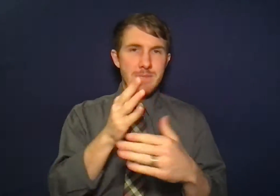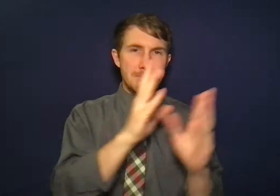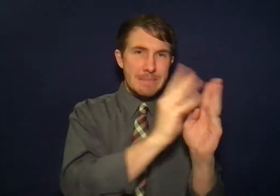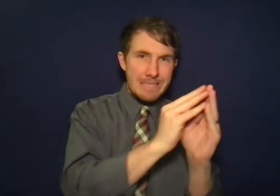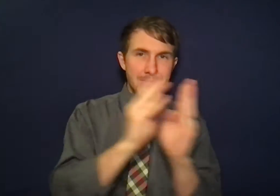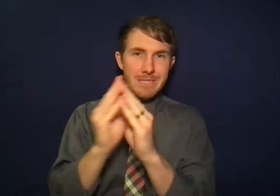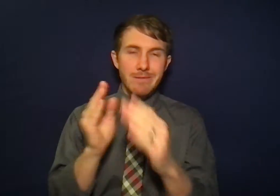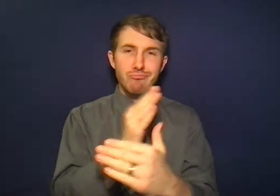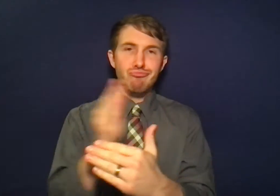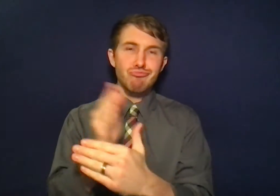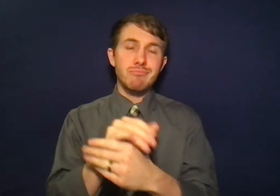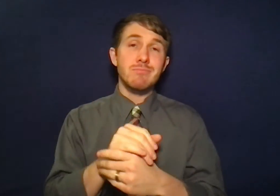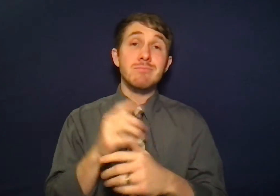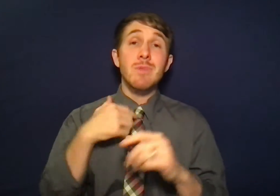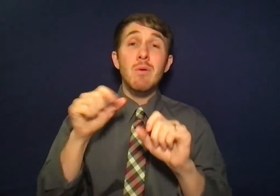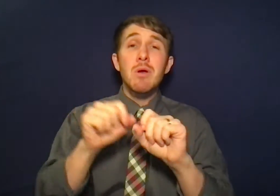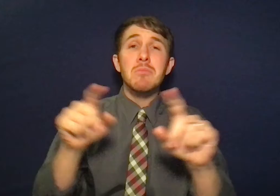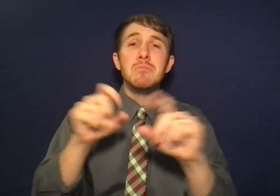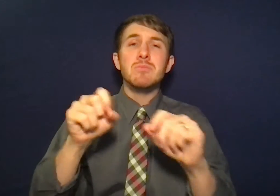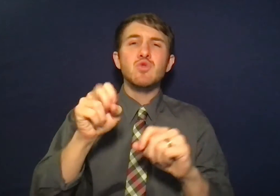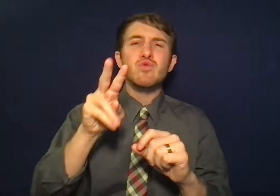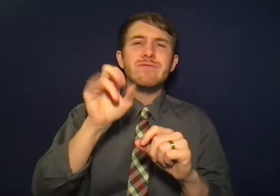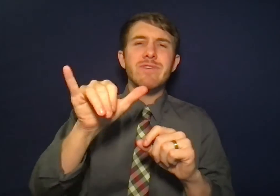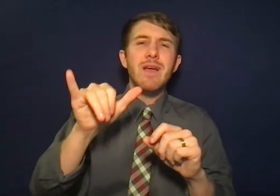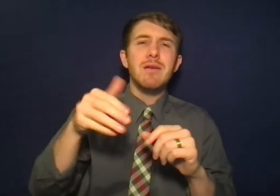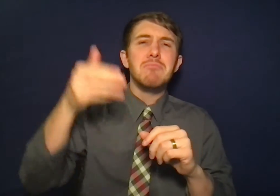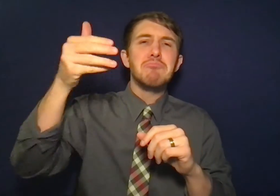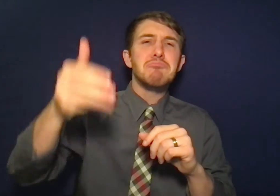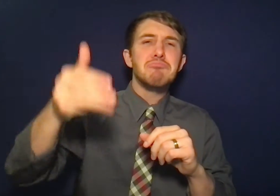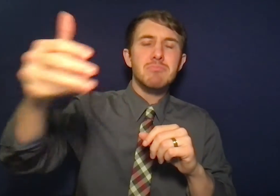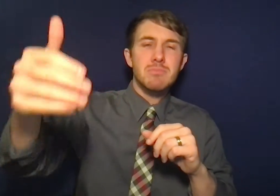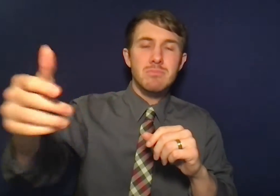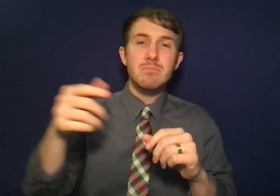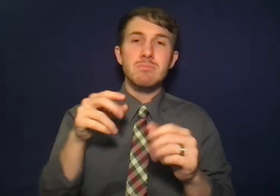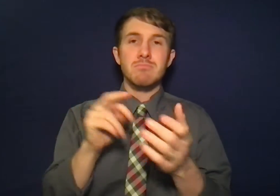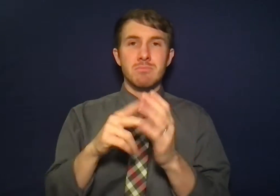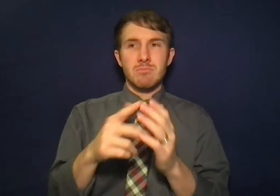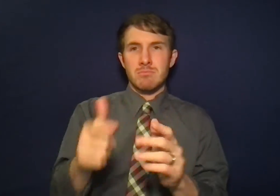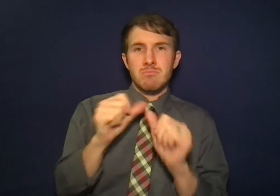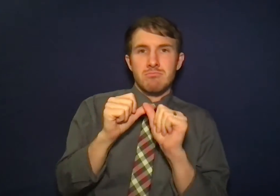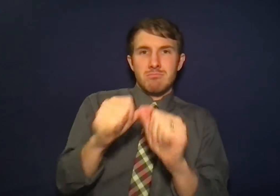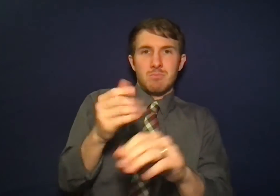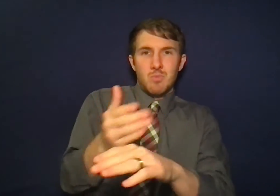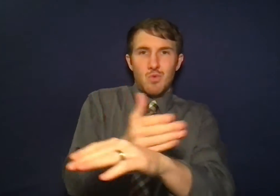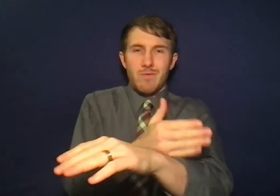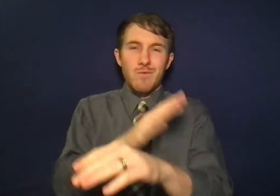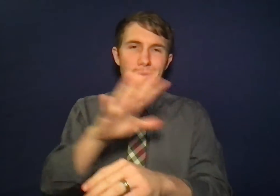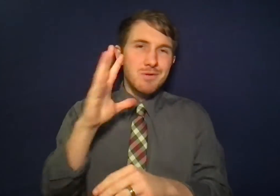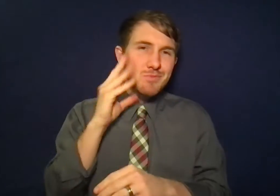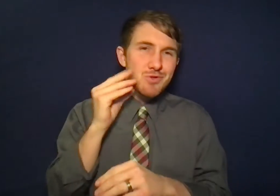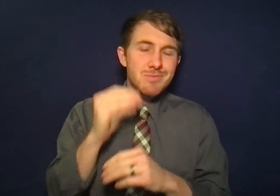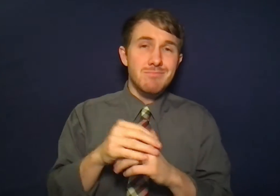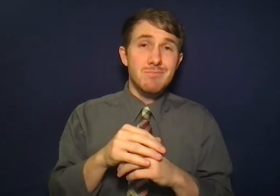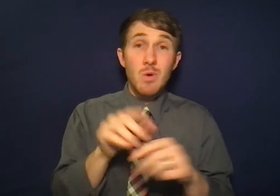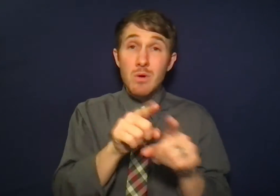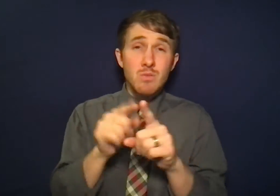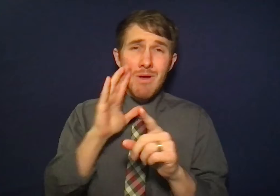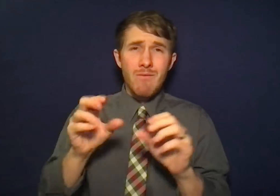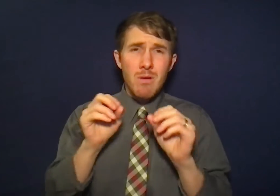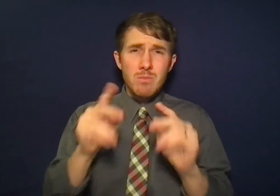occasional surveys to continuously improve your experience. And there'll be opportunities to share the resources or your experiences with the whole